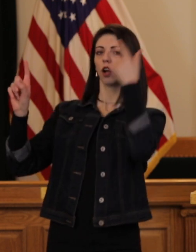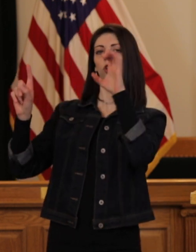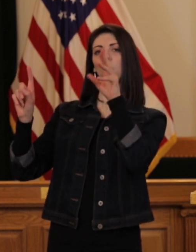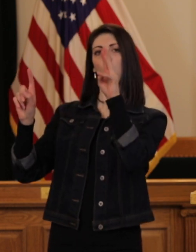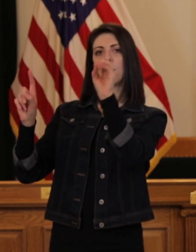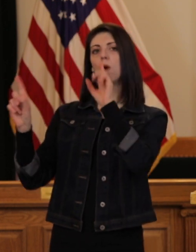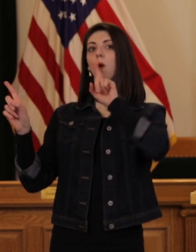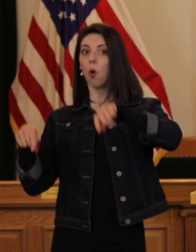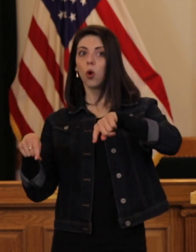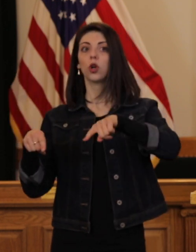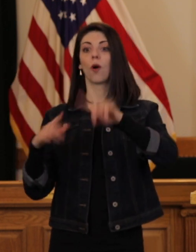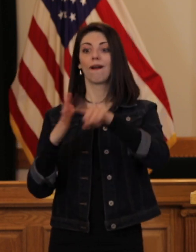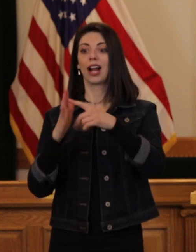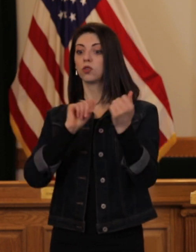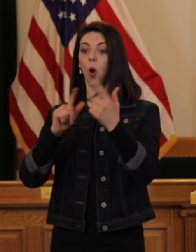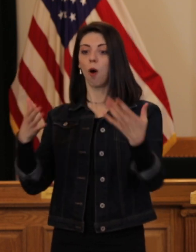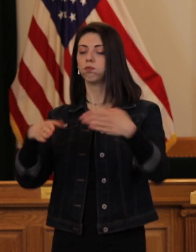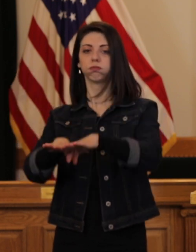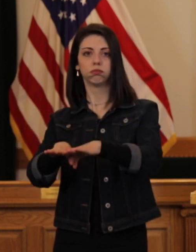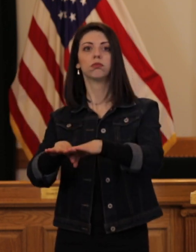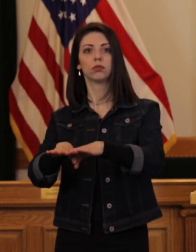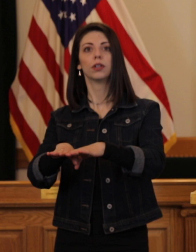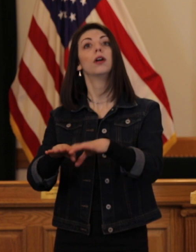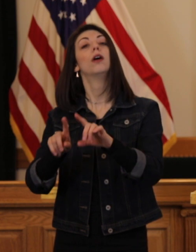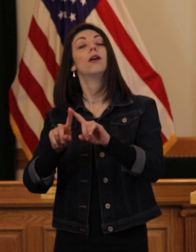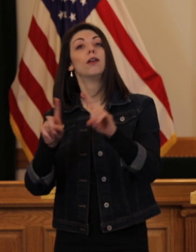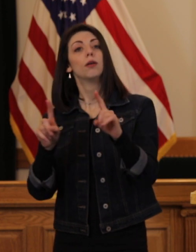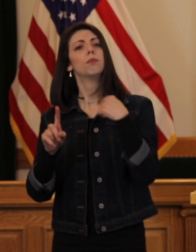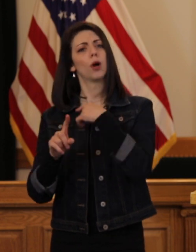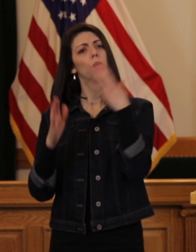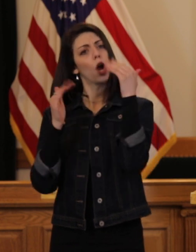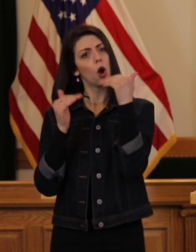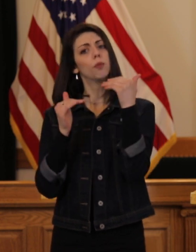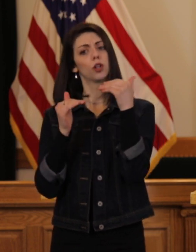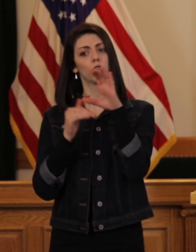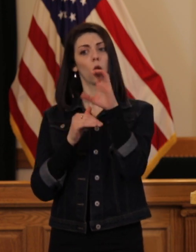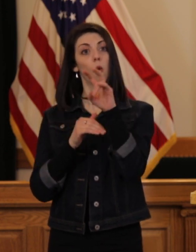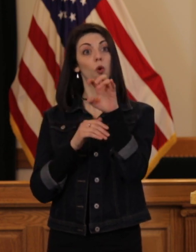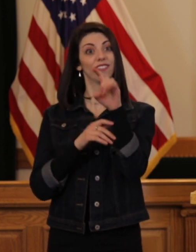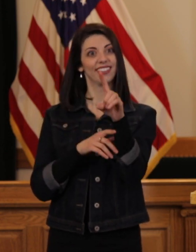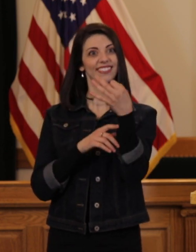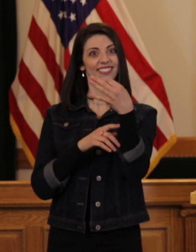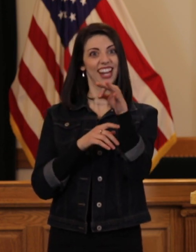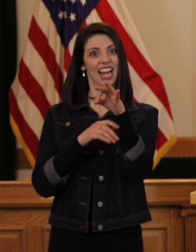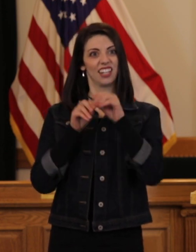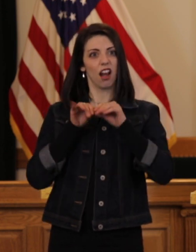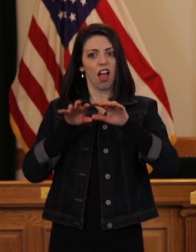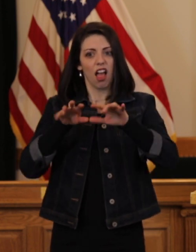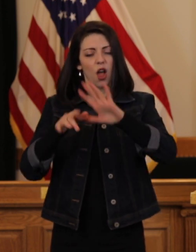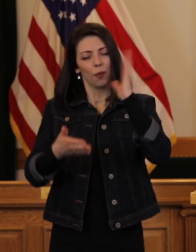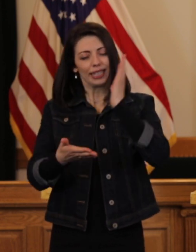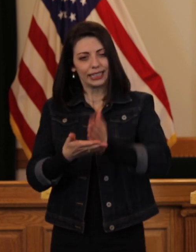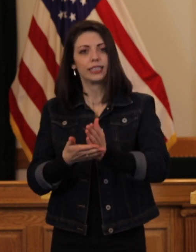canceling all in-office DMV appointments. We are hopeful that the COVID-19 outbreak will ease soon and Governor Cuomo